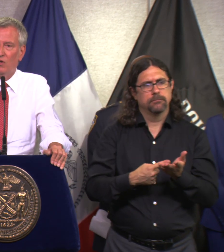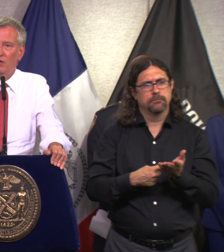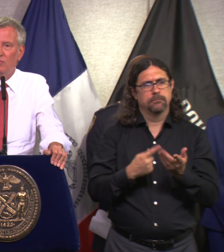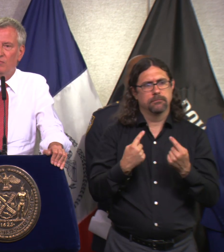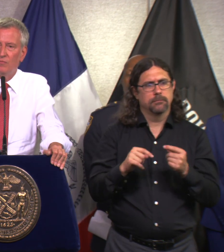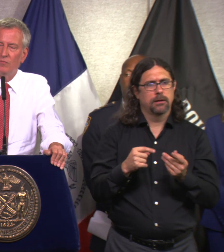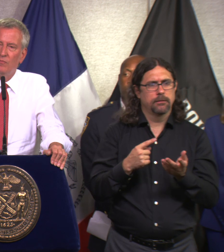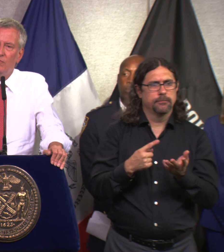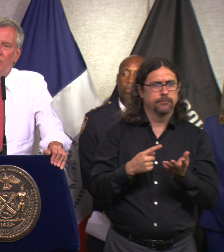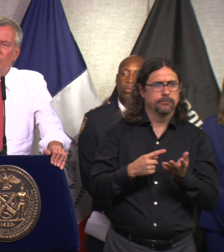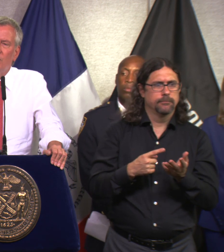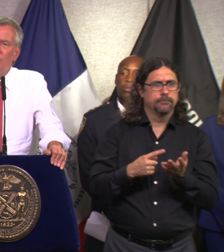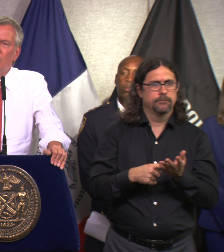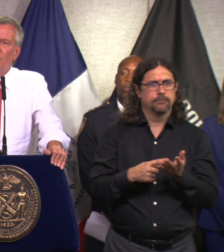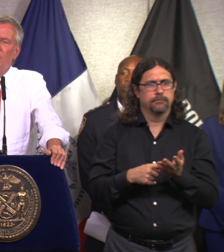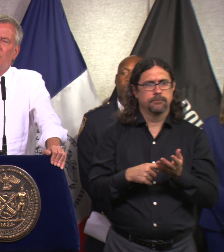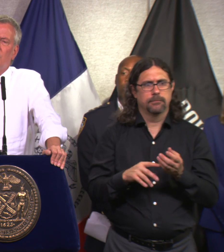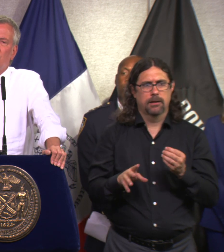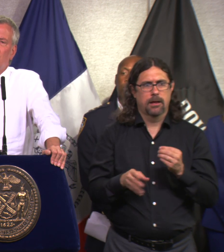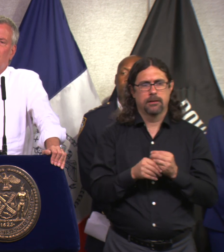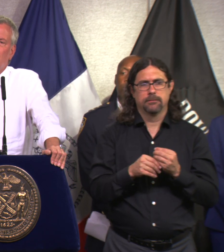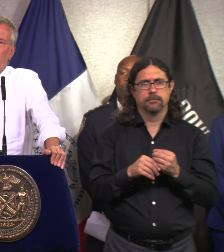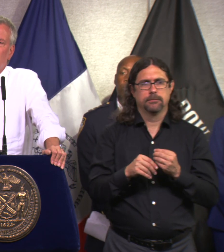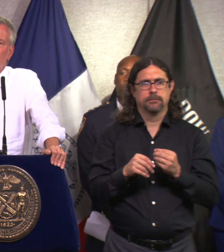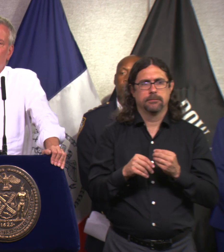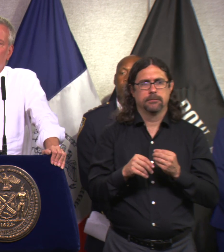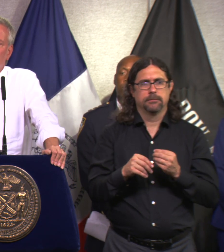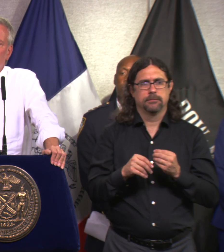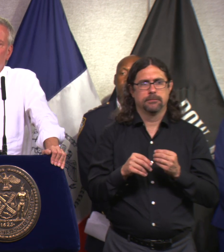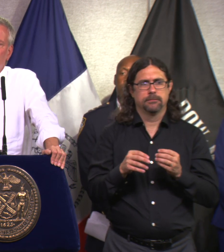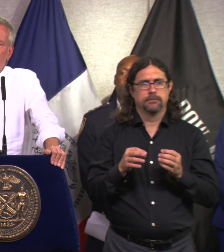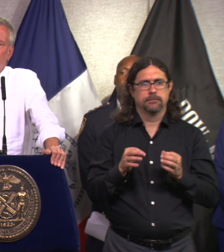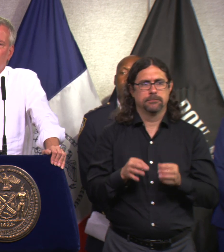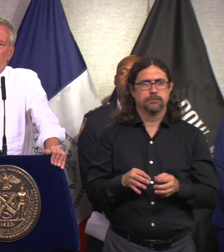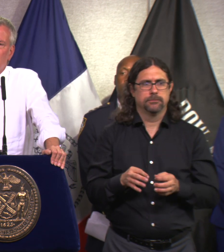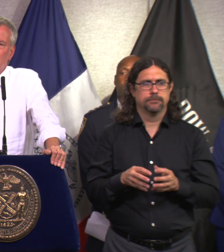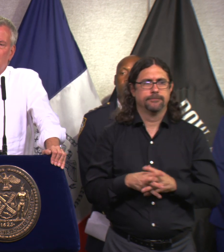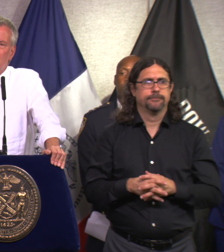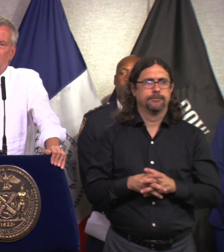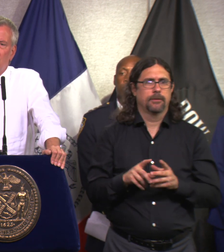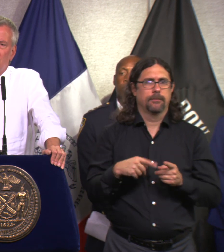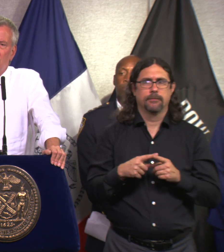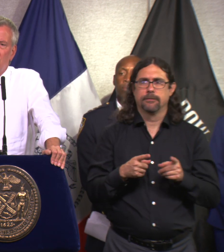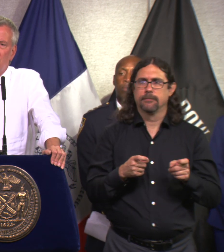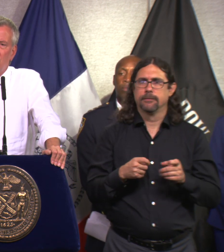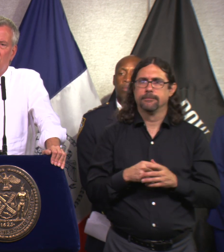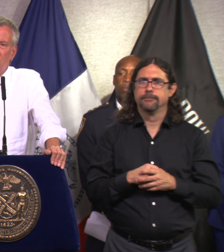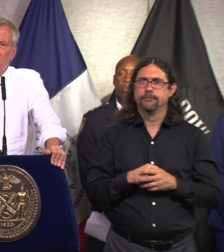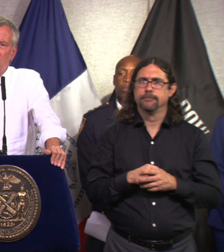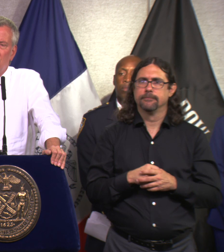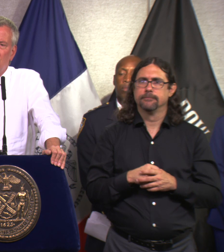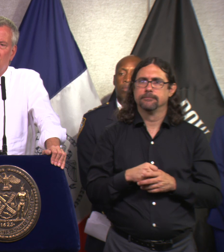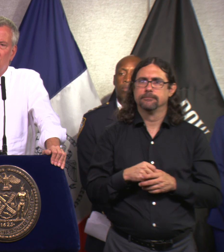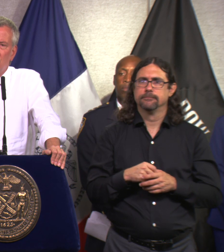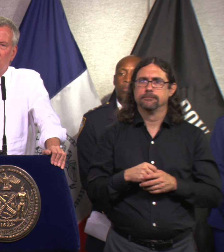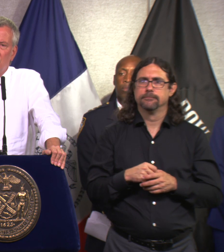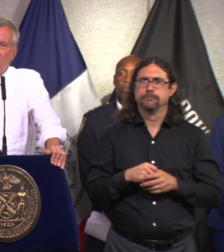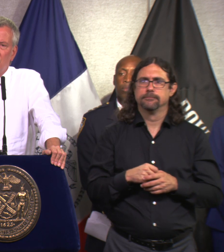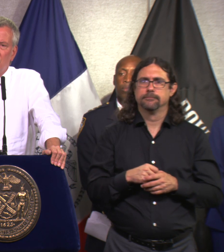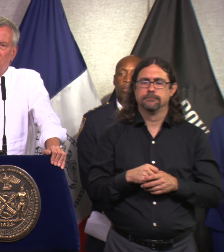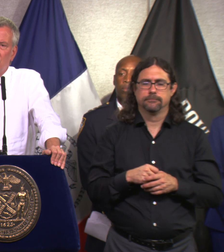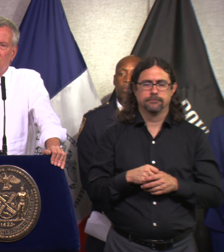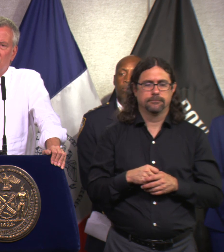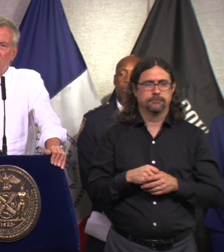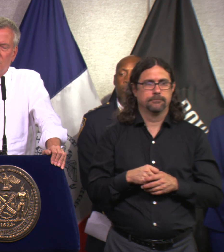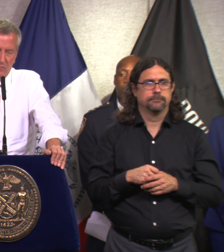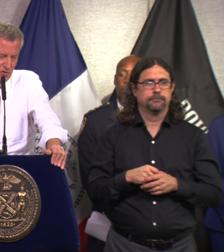something we'll work on. If I may, can Chief Harrison discuss how the illegal sale of tobacco is policed in the city in the aftermath of Garner? And